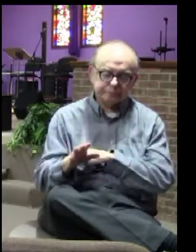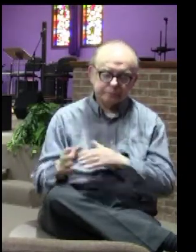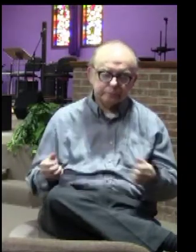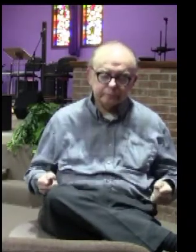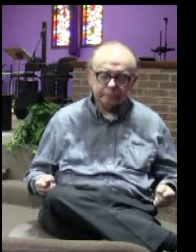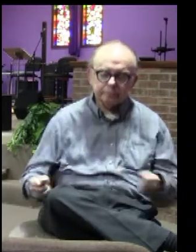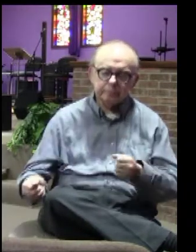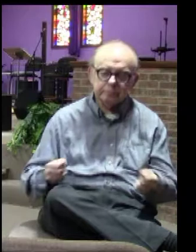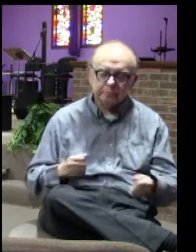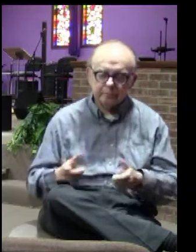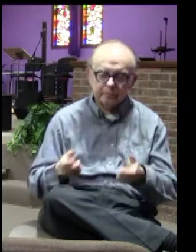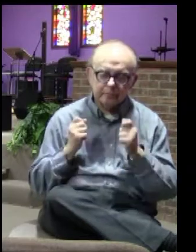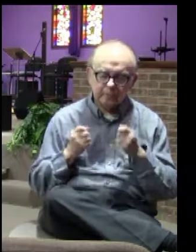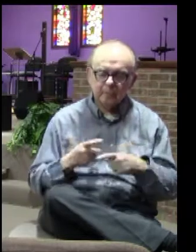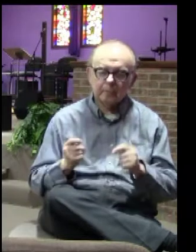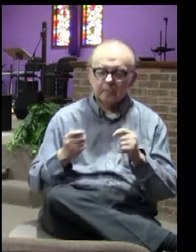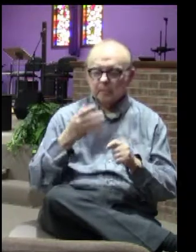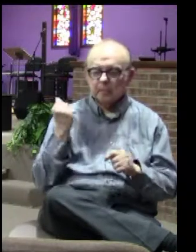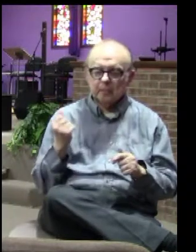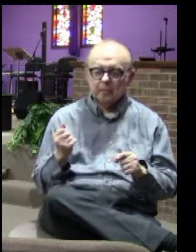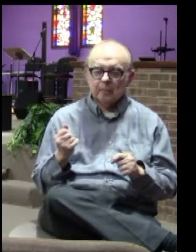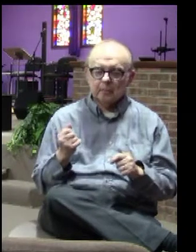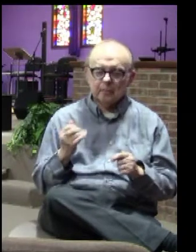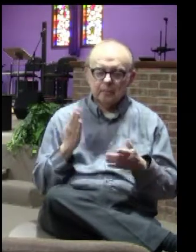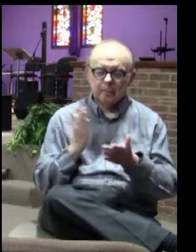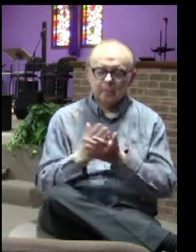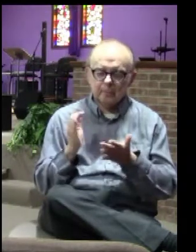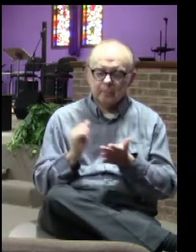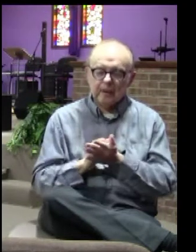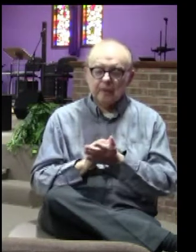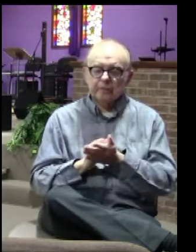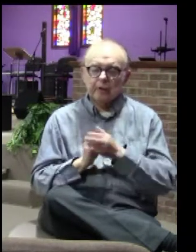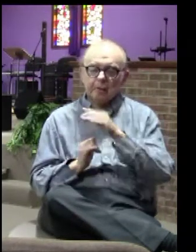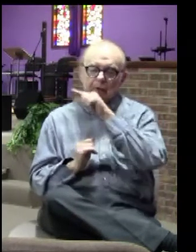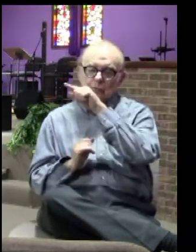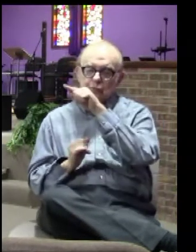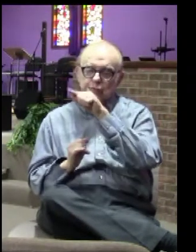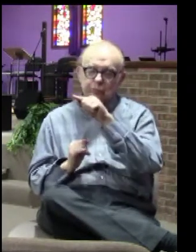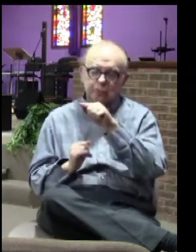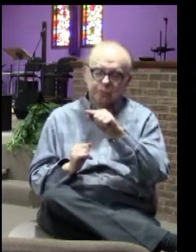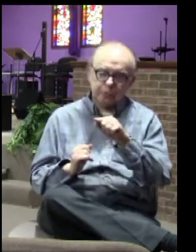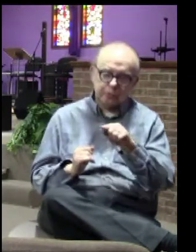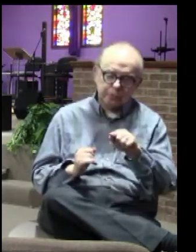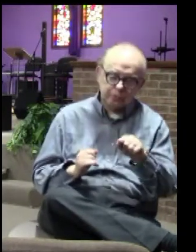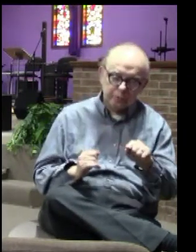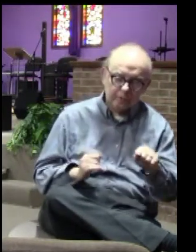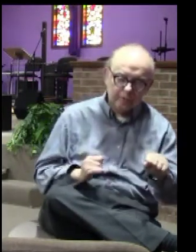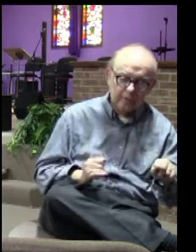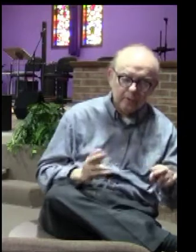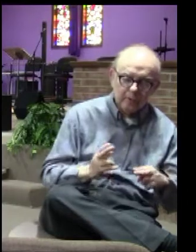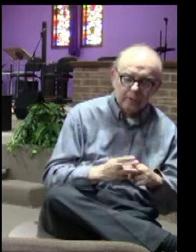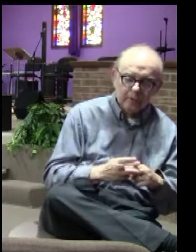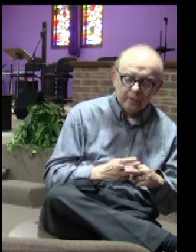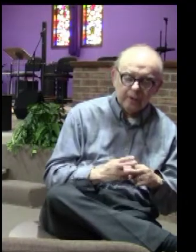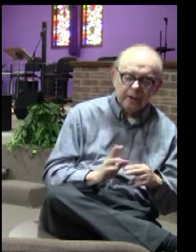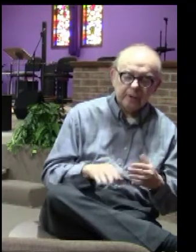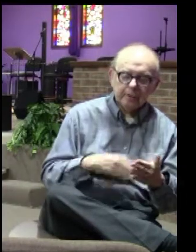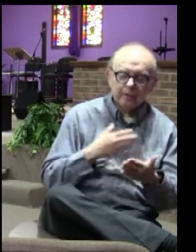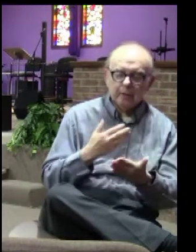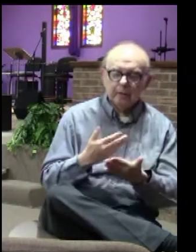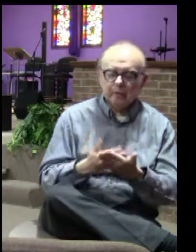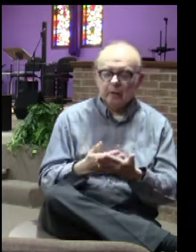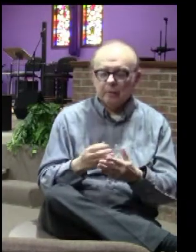it's accelerating, you're trying your best to stop that slide. Because pretty soon you're going to hit the bottom, and